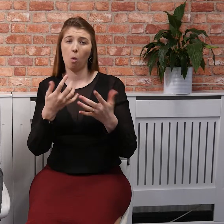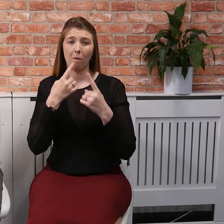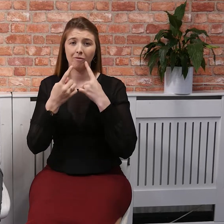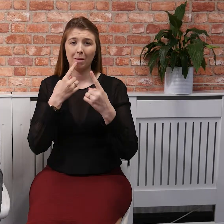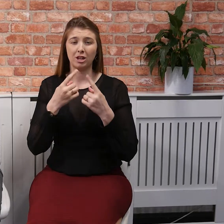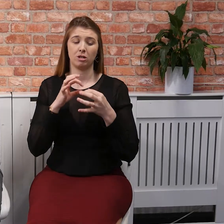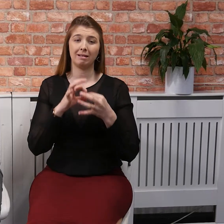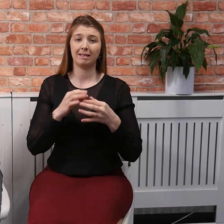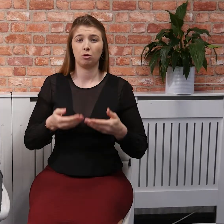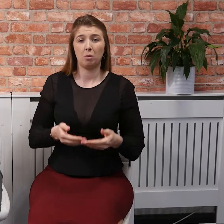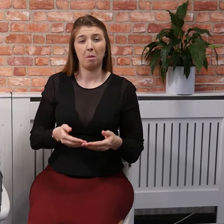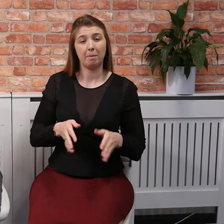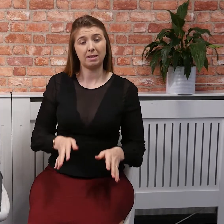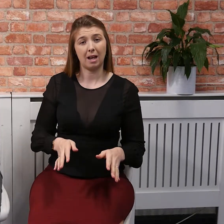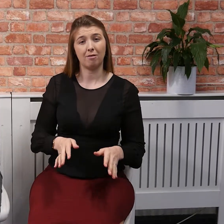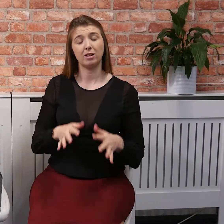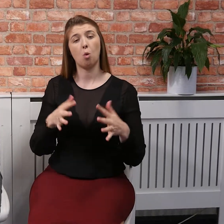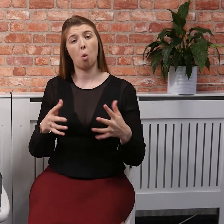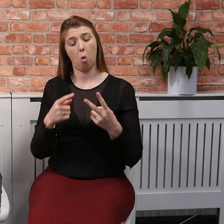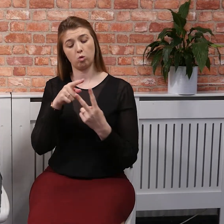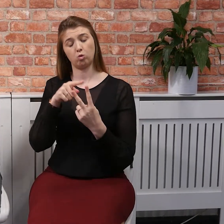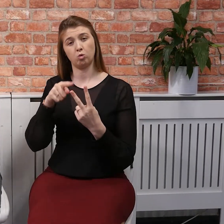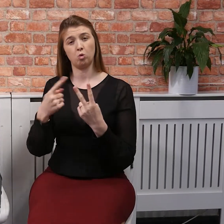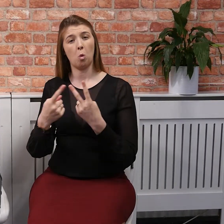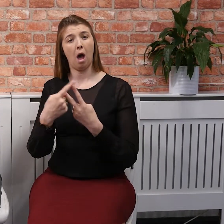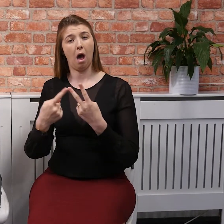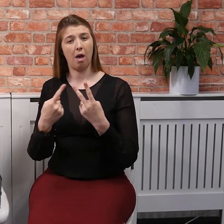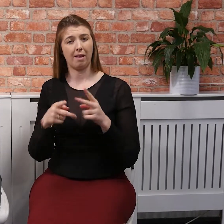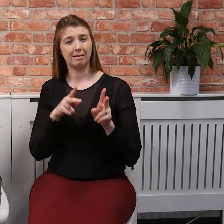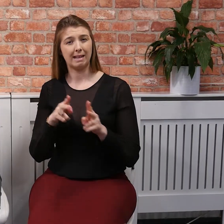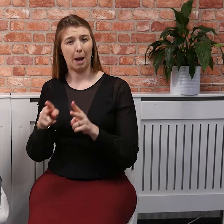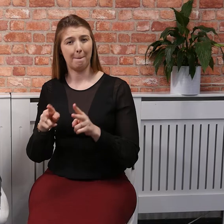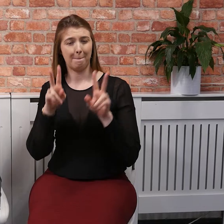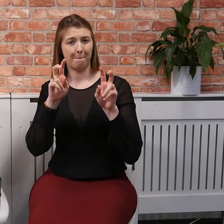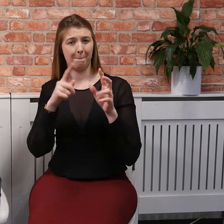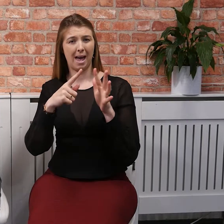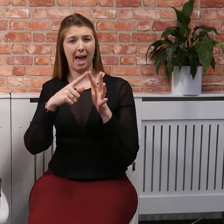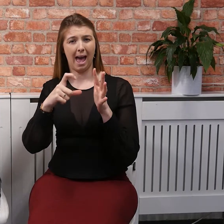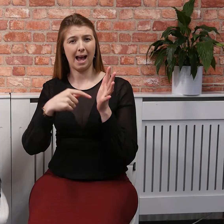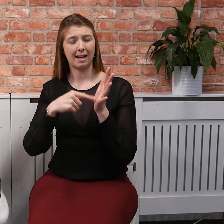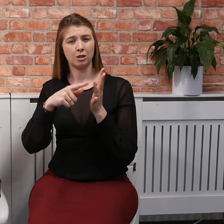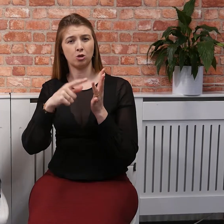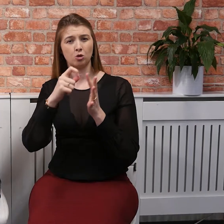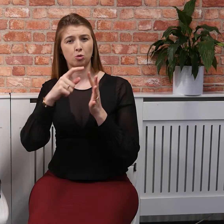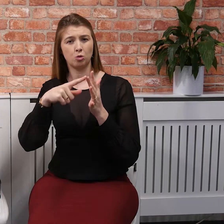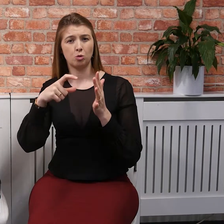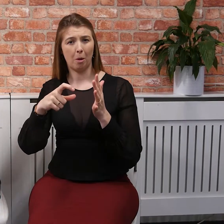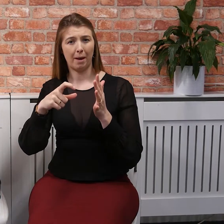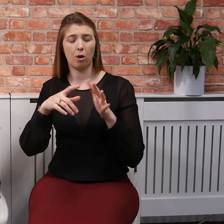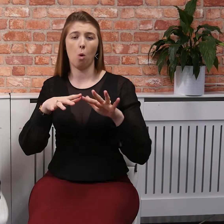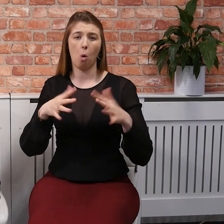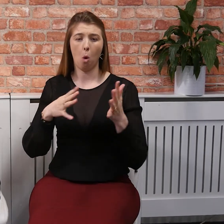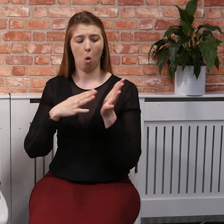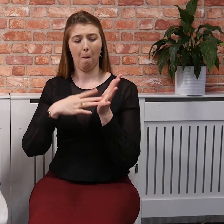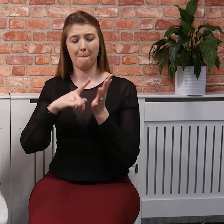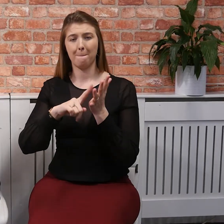other kinds of pregnancy loss. One is called ectopic pregnancy, and the other is called molar pregnancy, and you might not have